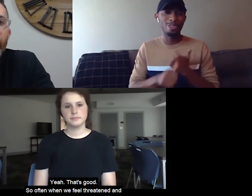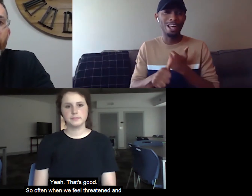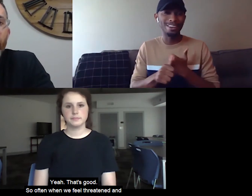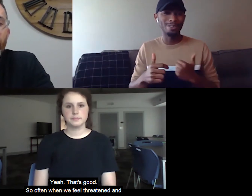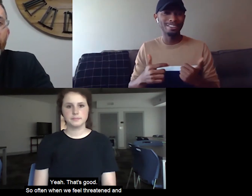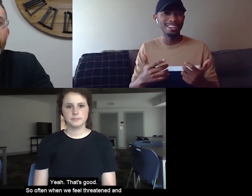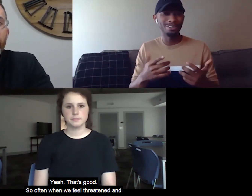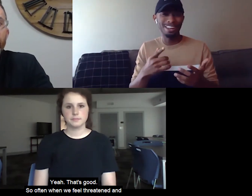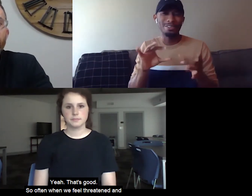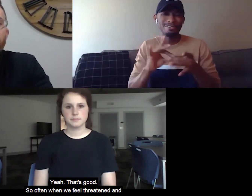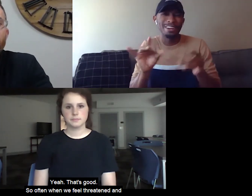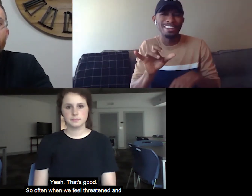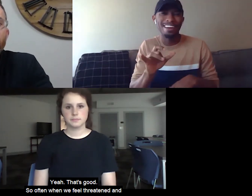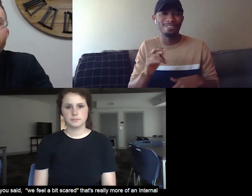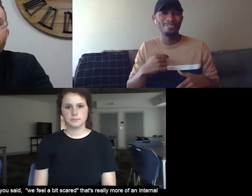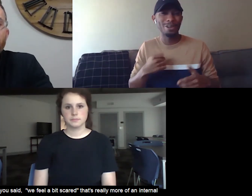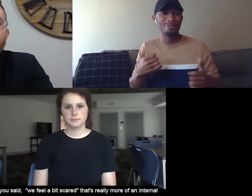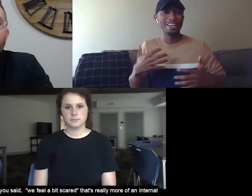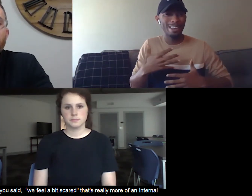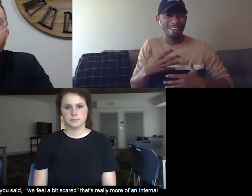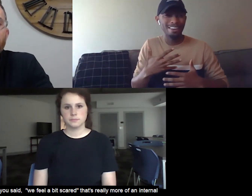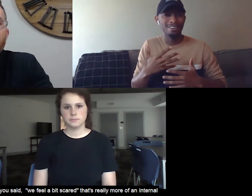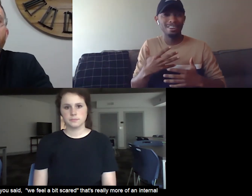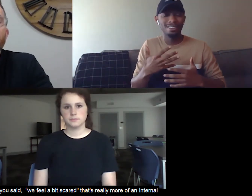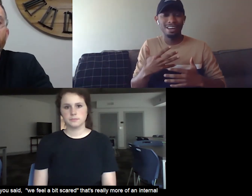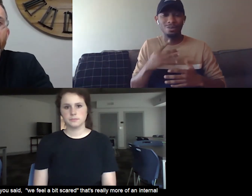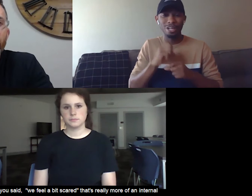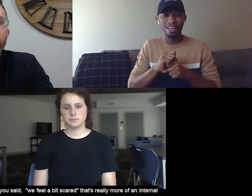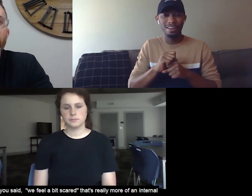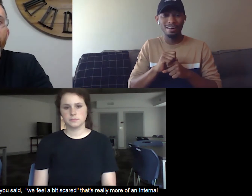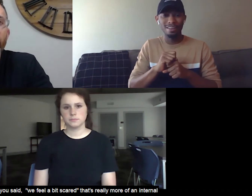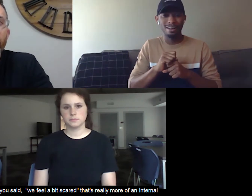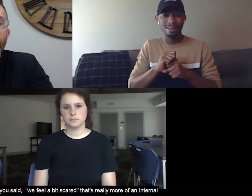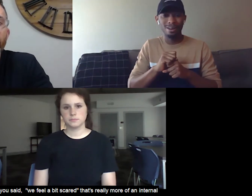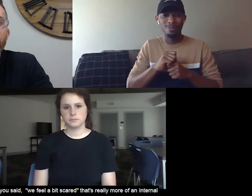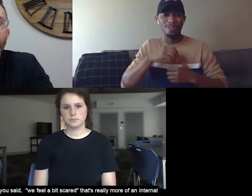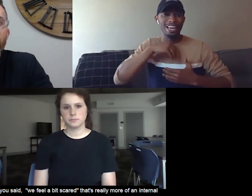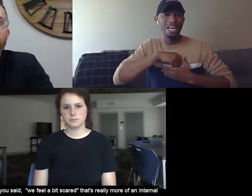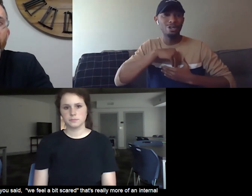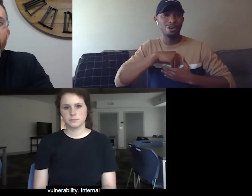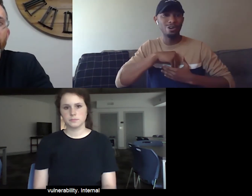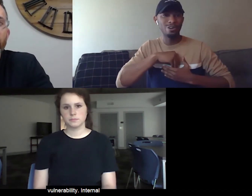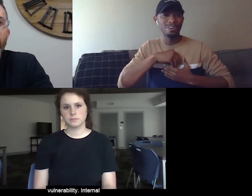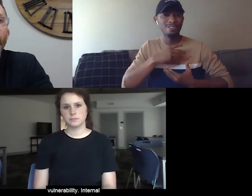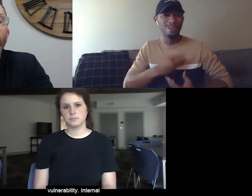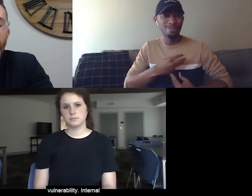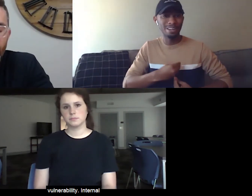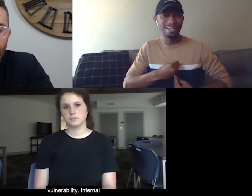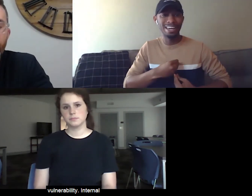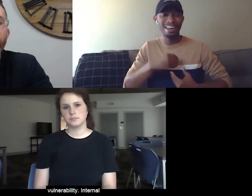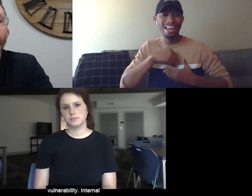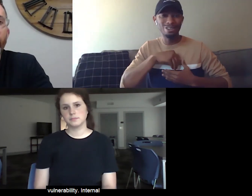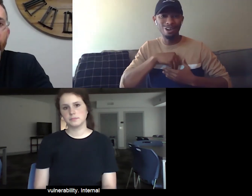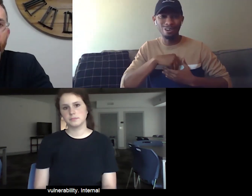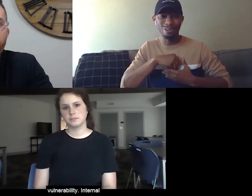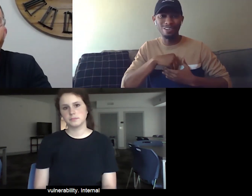feel threatened, and like you said, we feel a little bit scared. That's really more of an internal